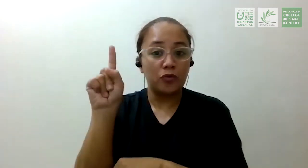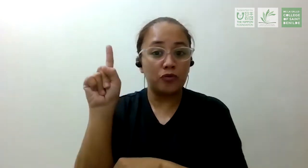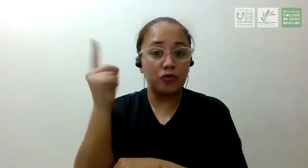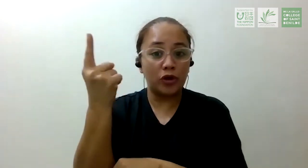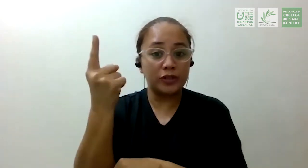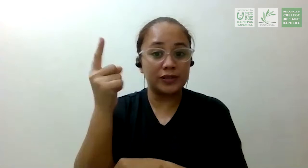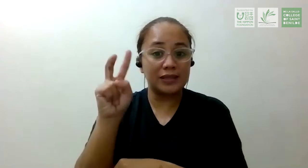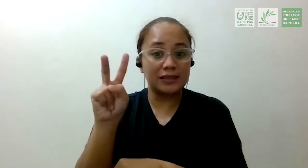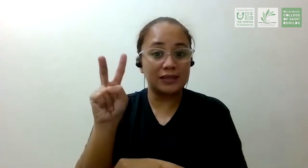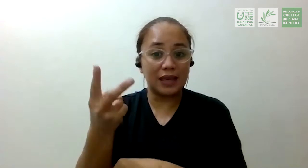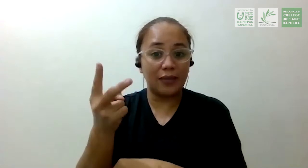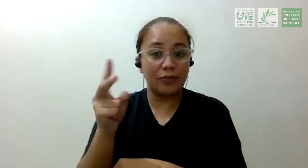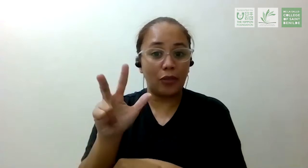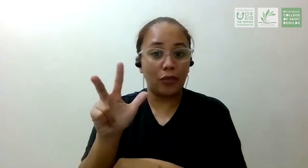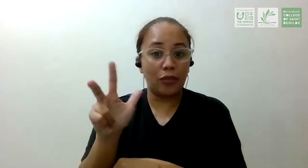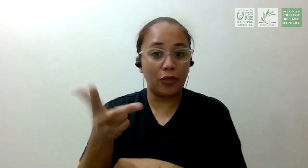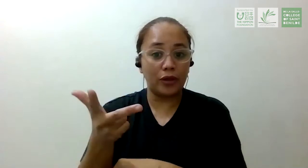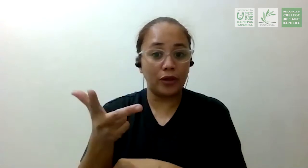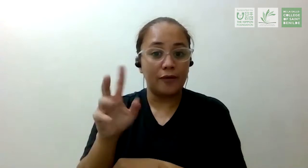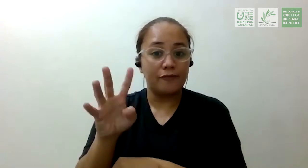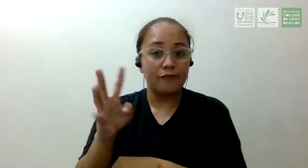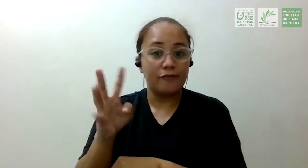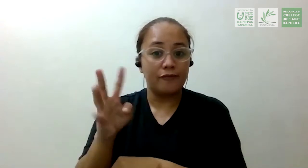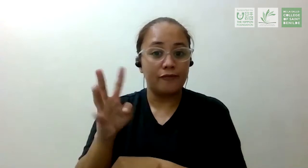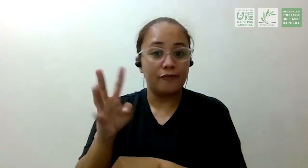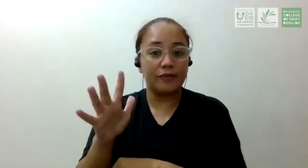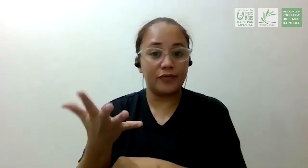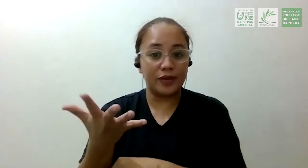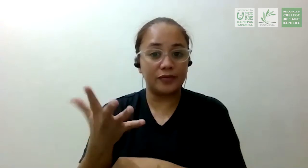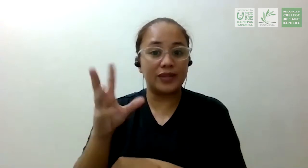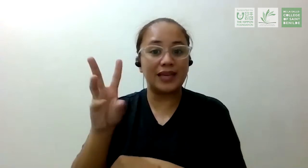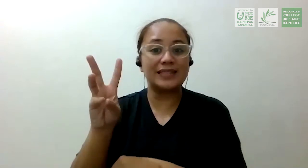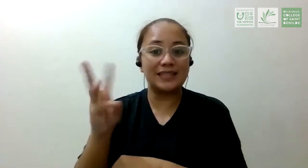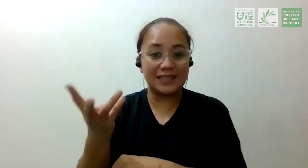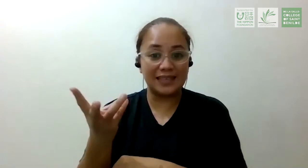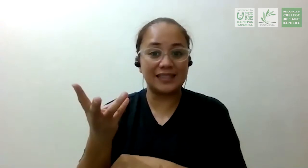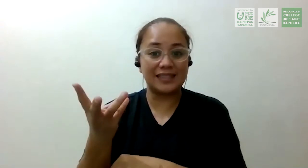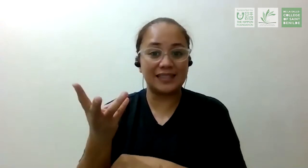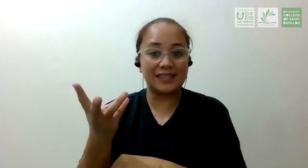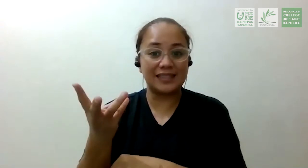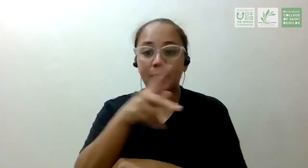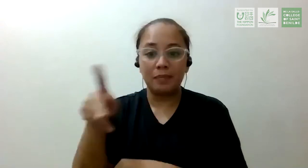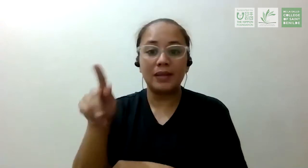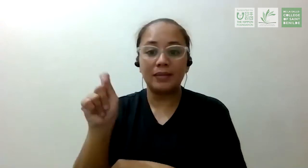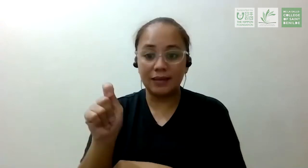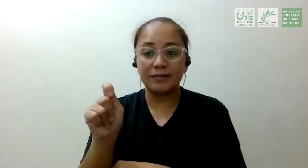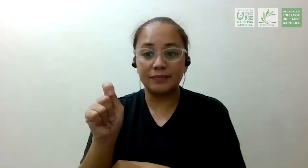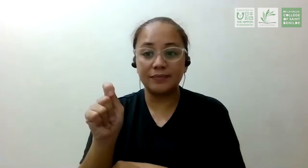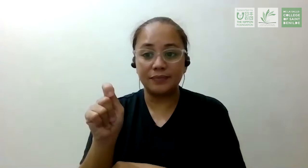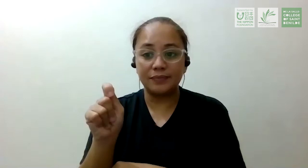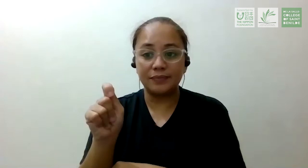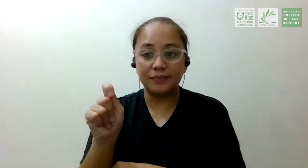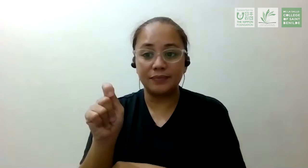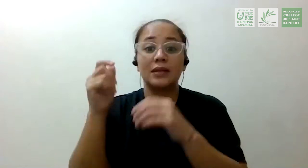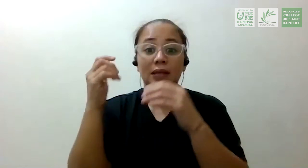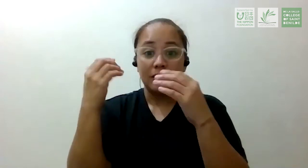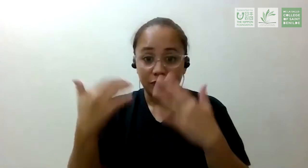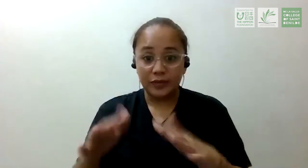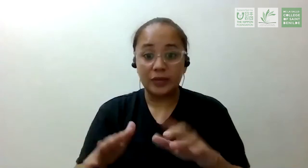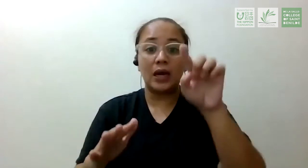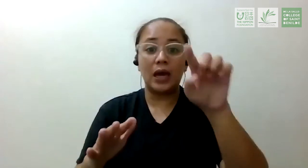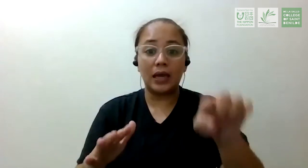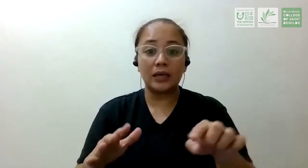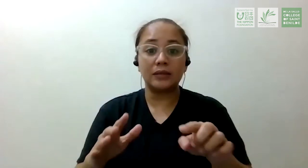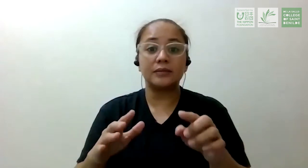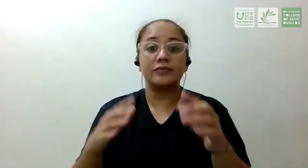second, third, fourth, fifth, and sixth set of slides. And go to slide number